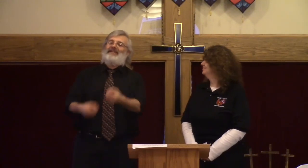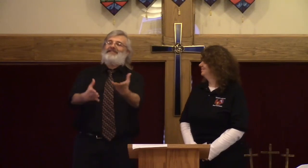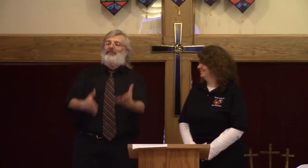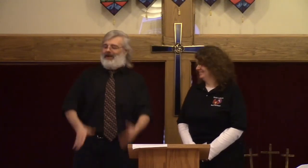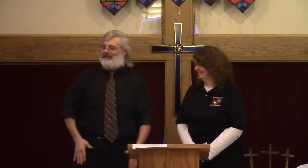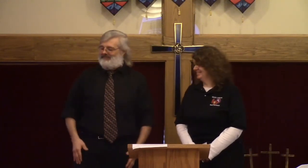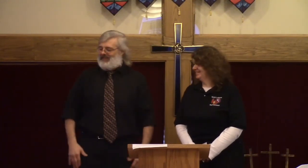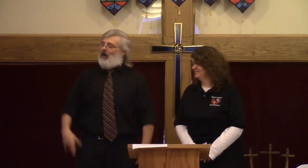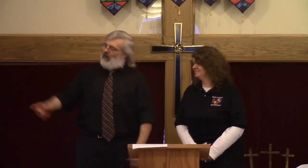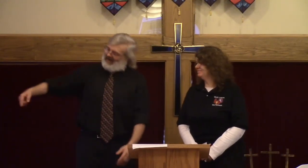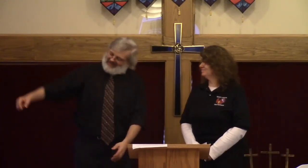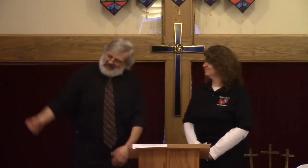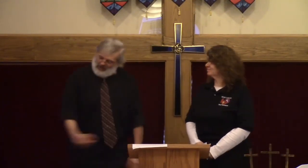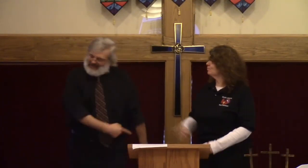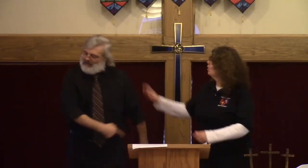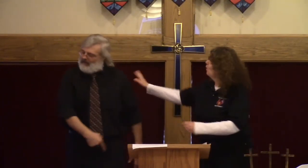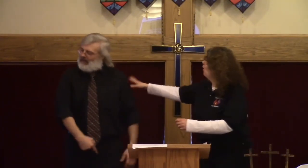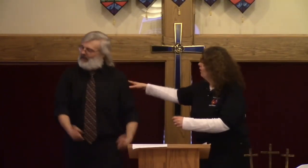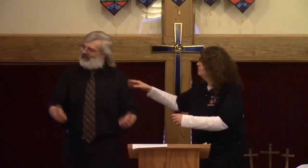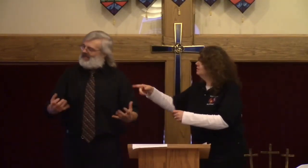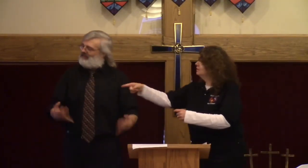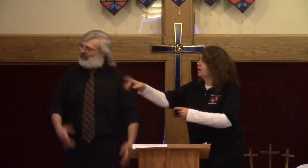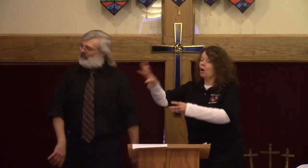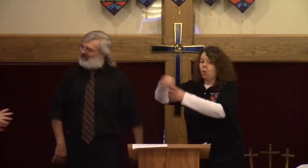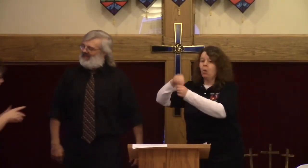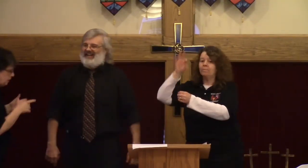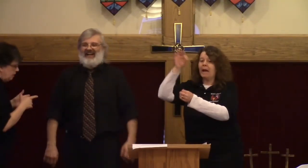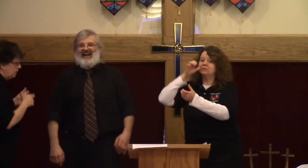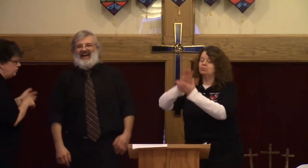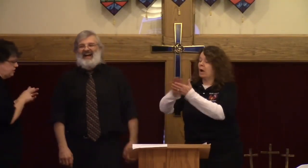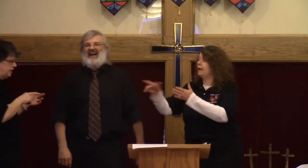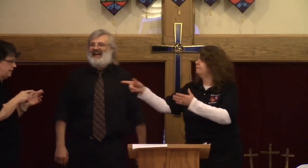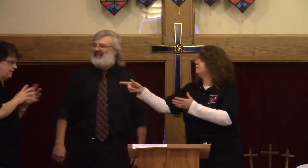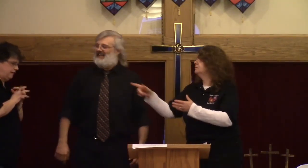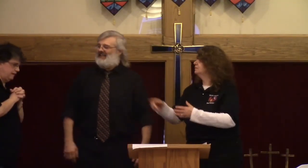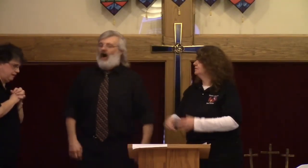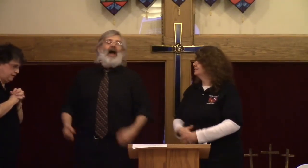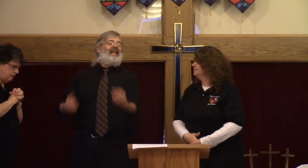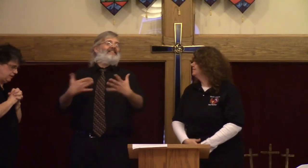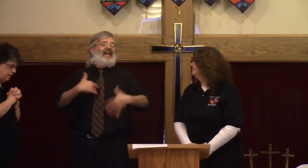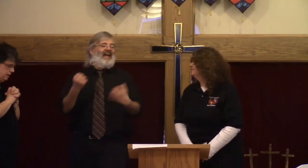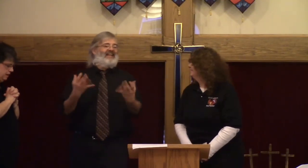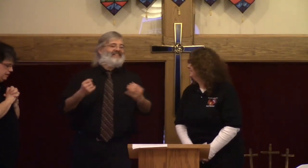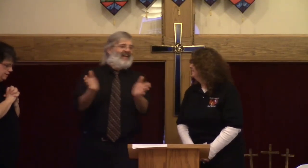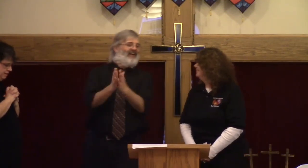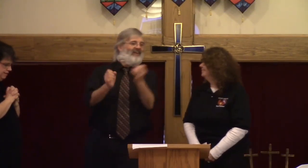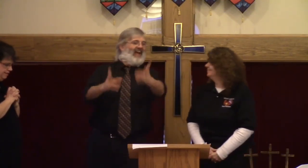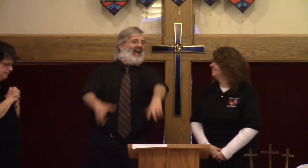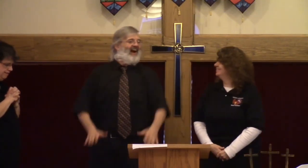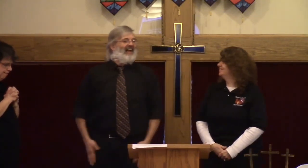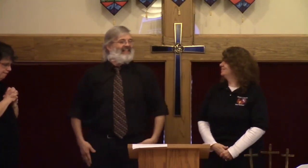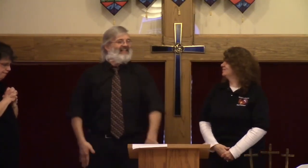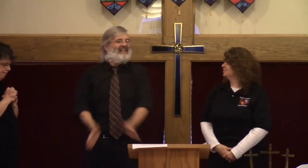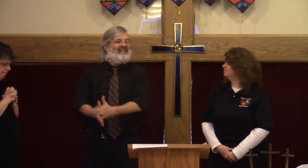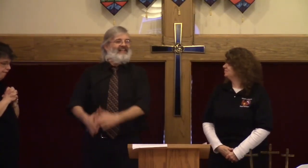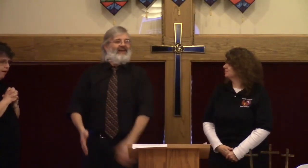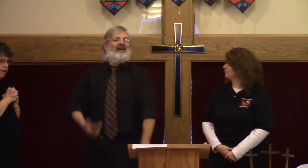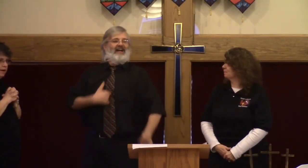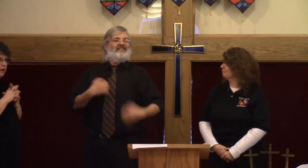to put up. Well, you want to come up here? Or you want me to sign it? Oh, I can sign it. Okay. She